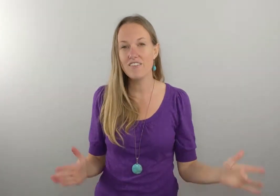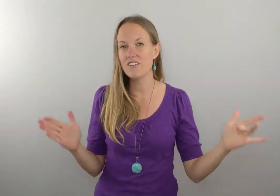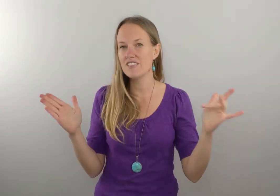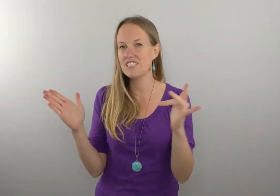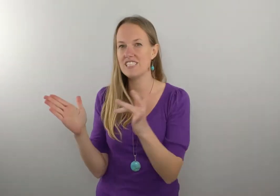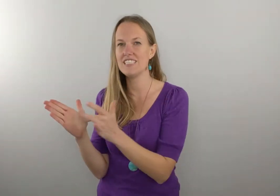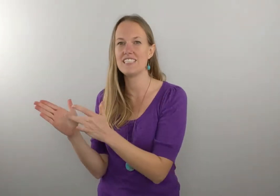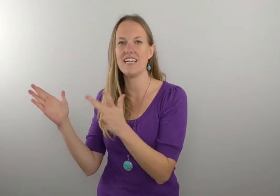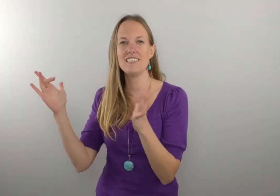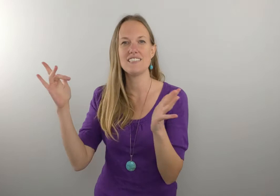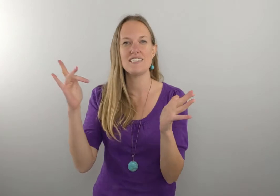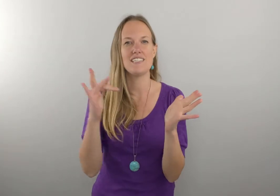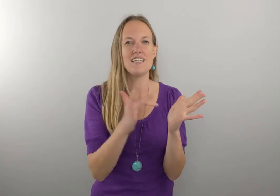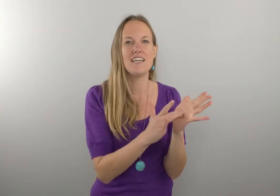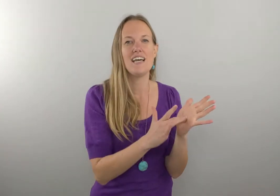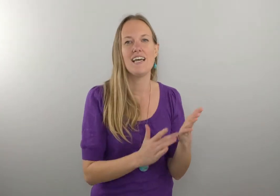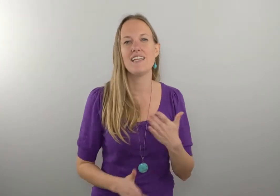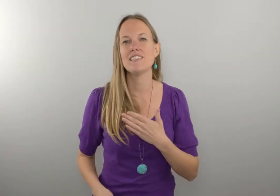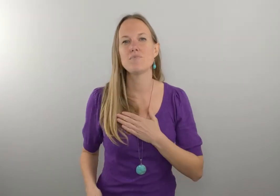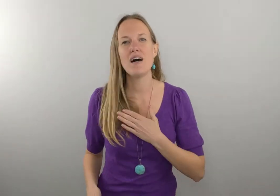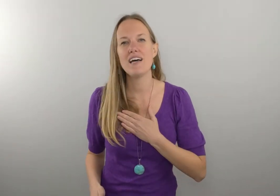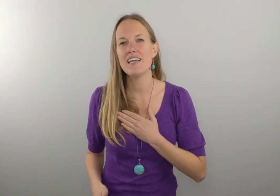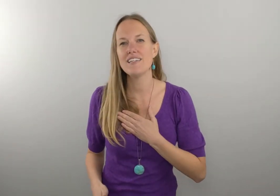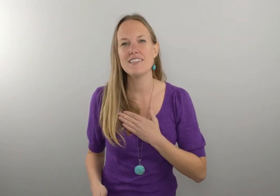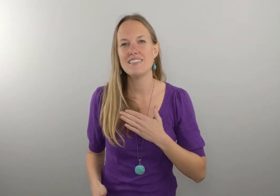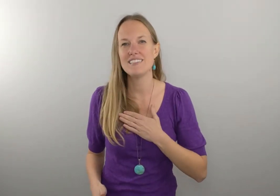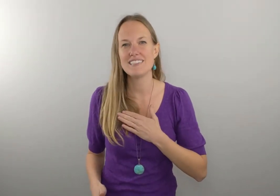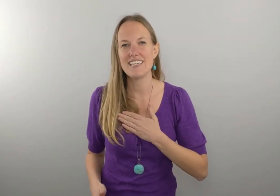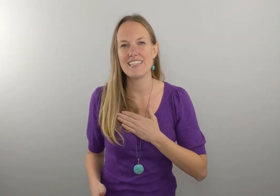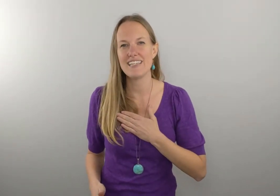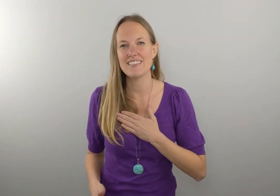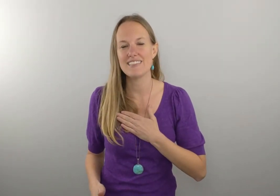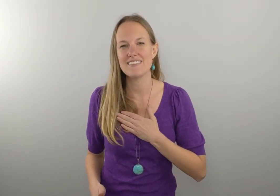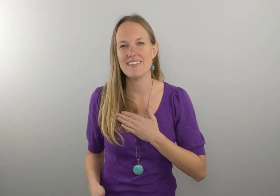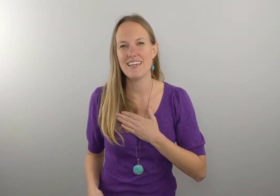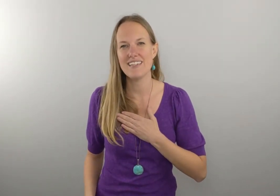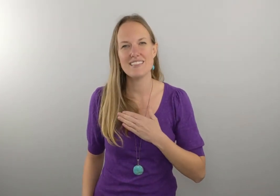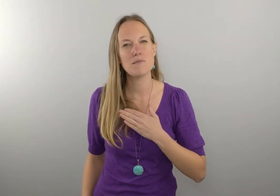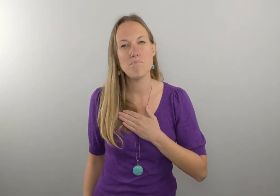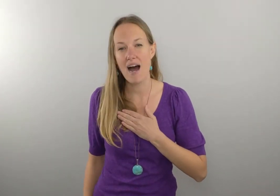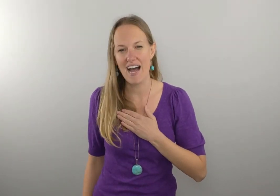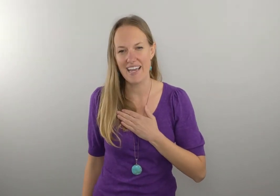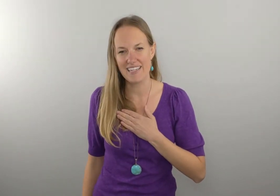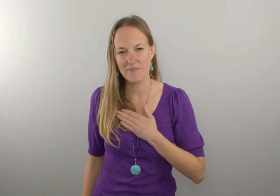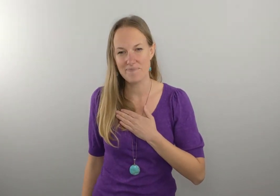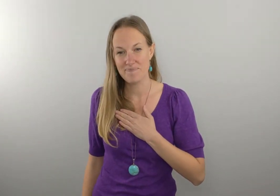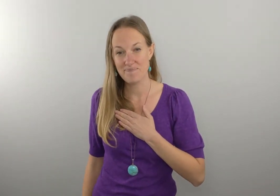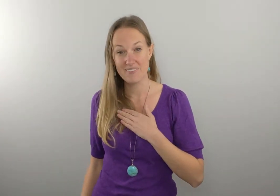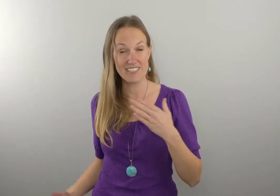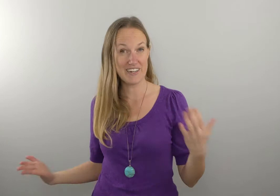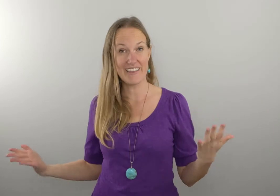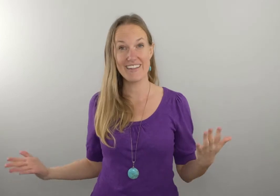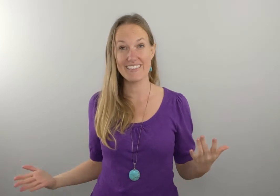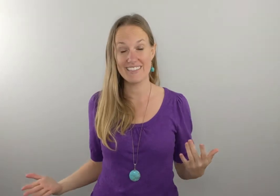Savior, Jesus, and then his mine is just like this, okay? It's mine. Let's try that